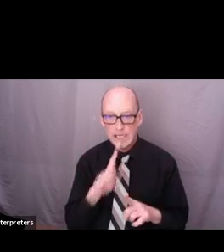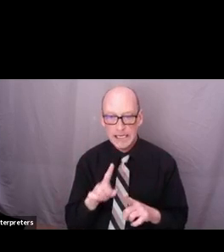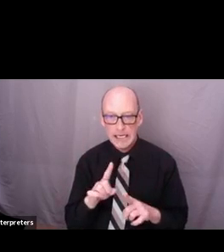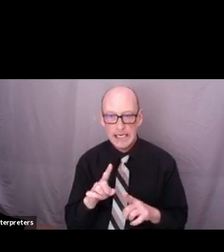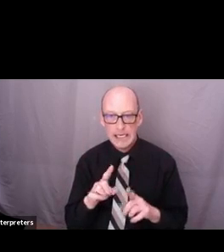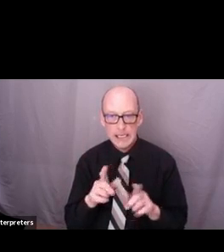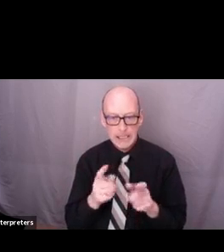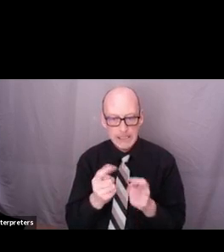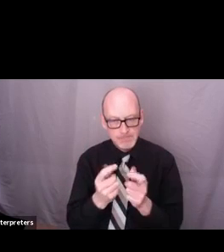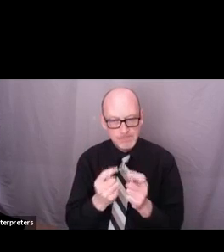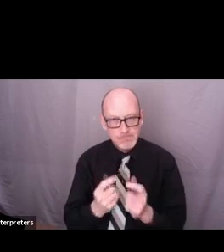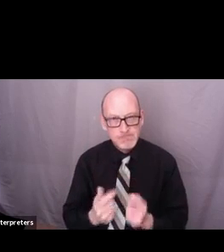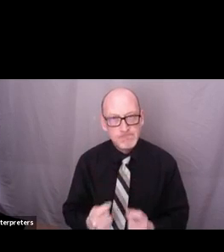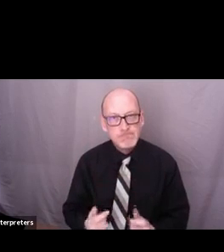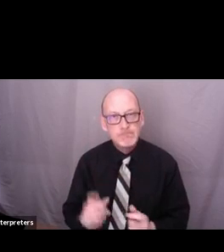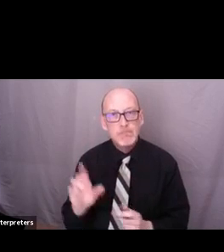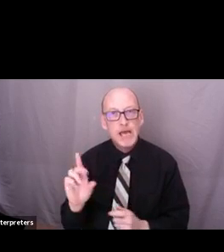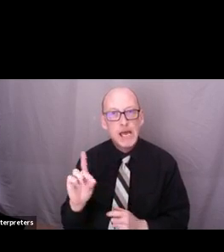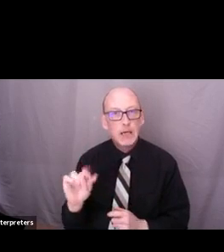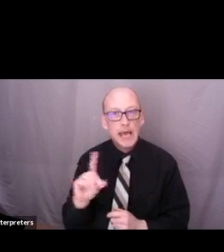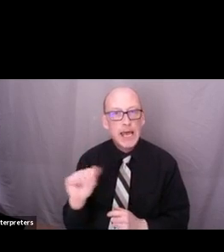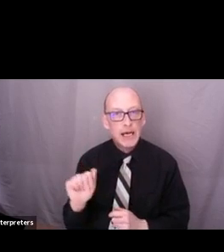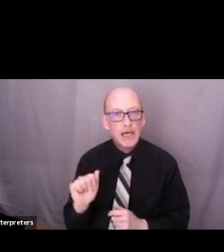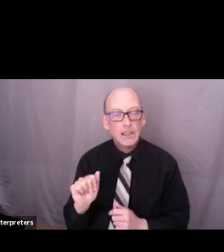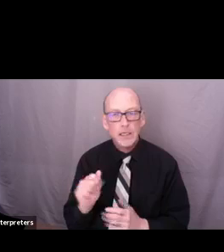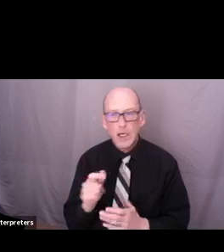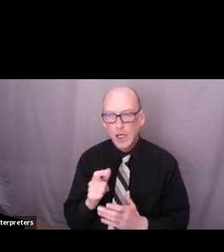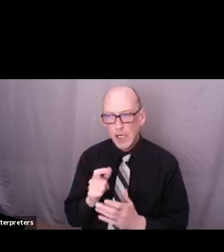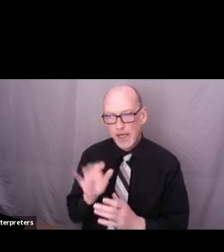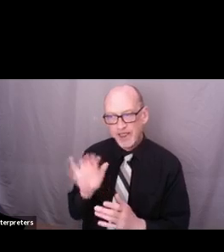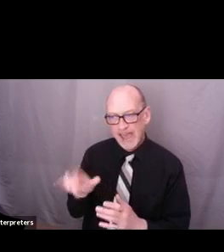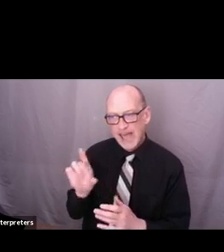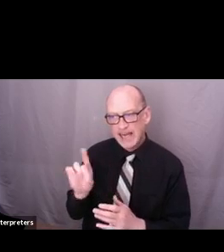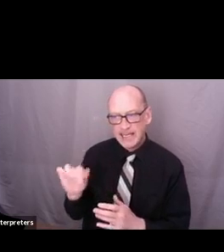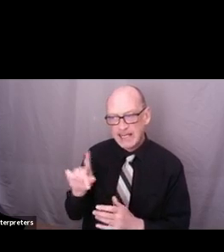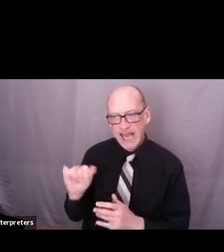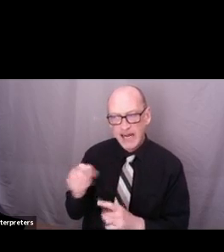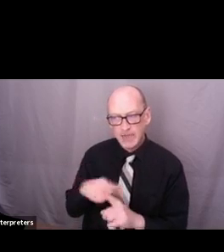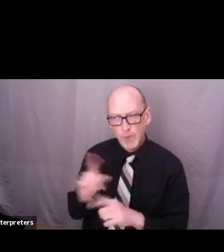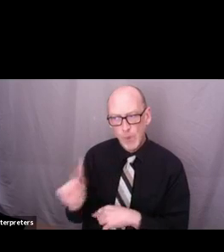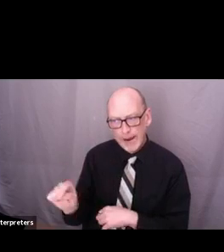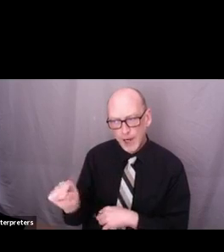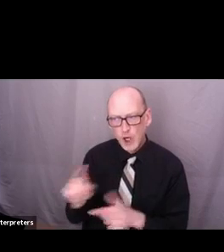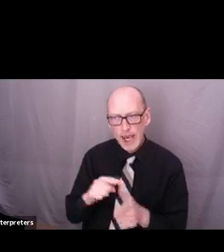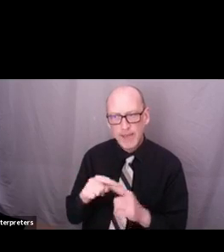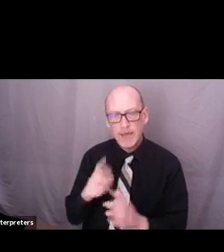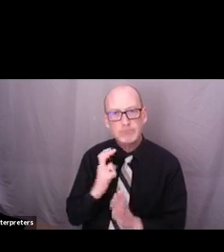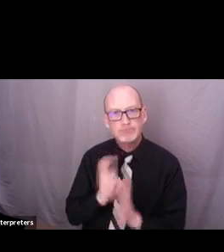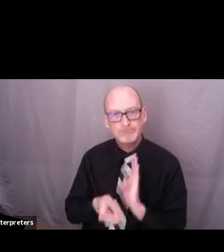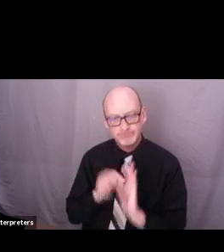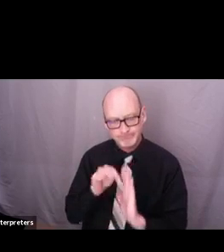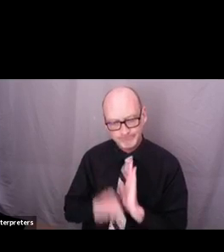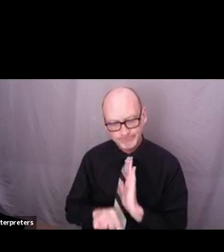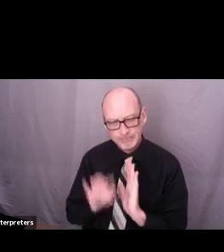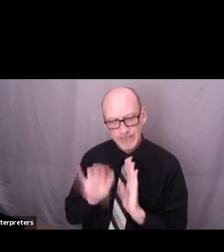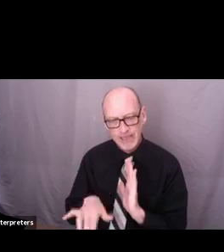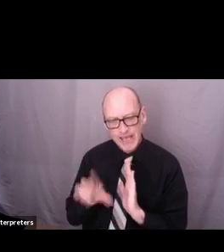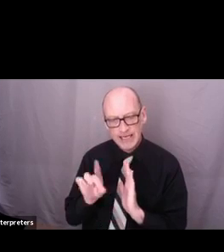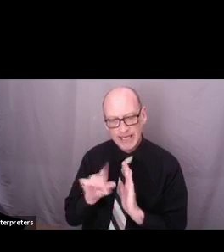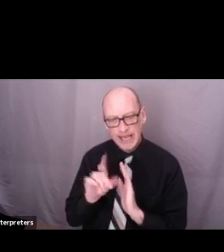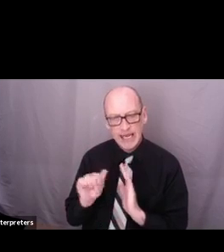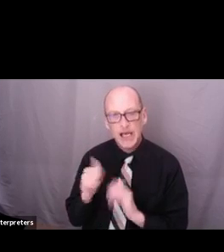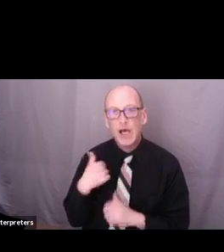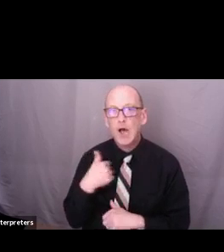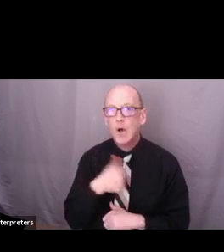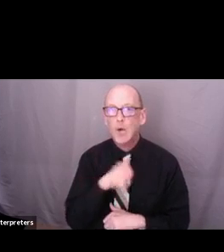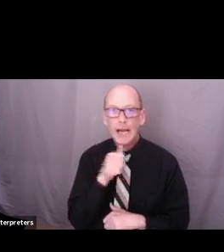data and say, okay, what data is from where, and then do some deep dive in that data. We're not going to have